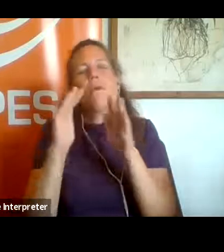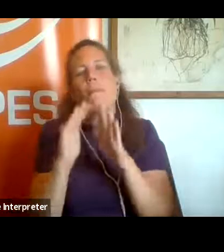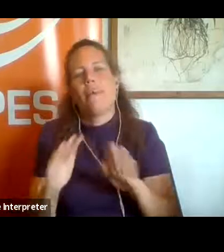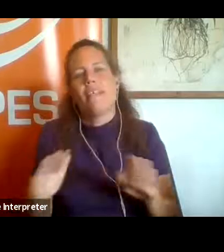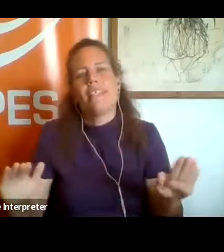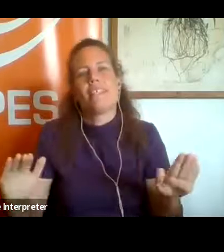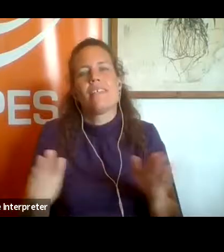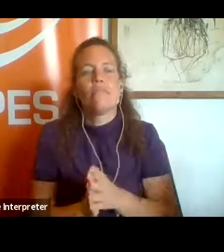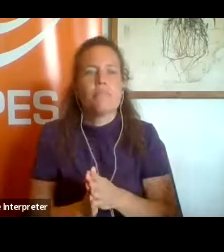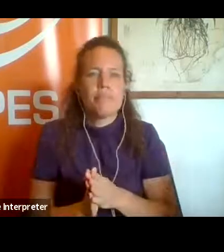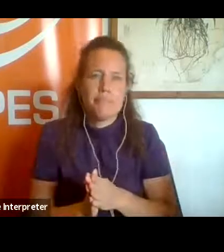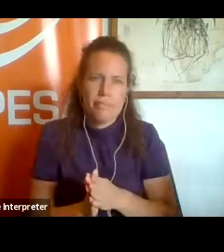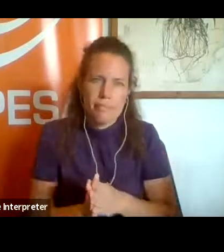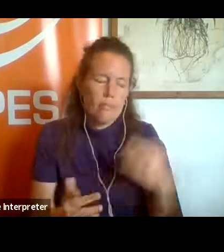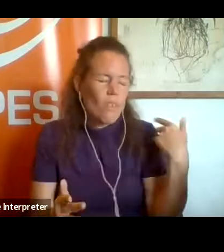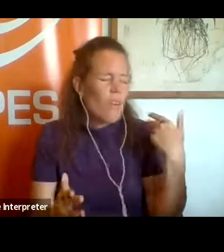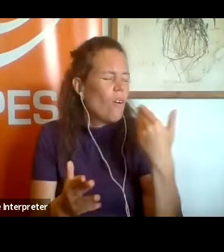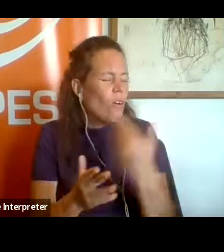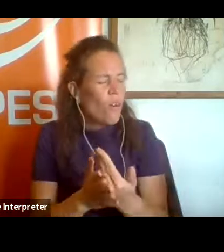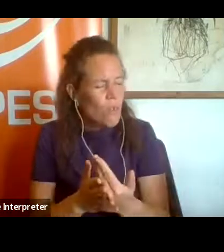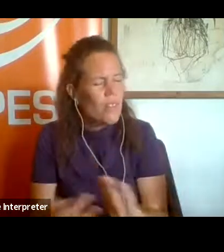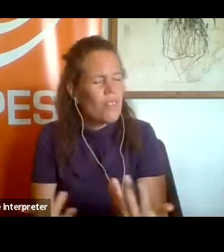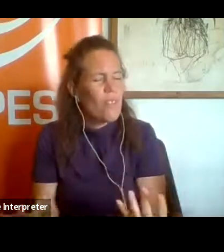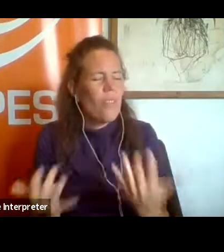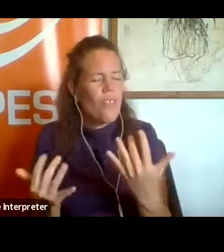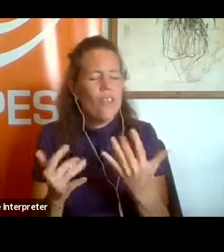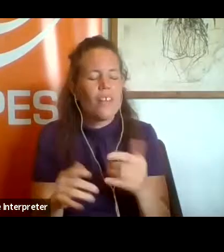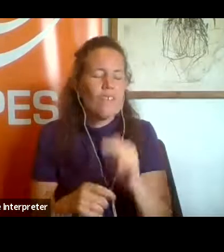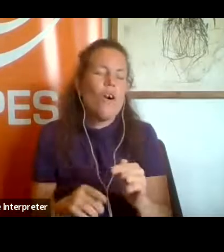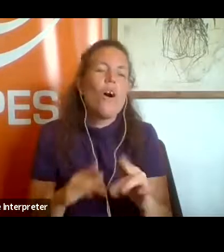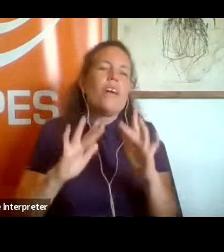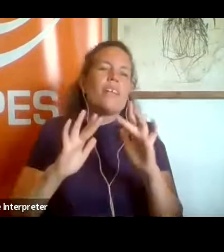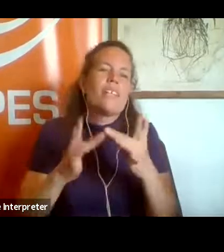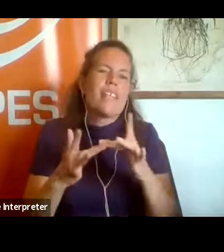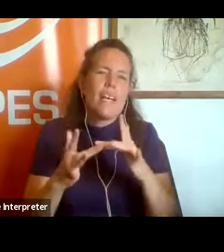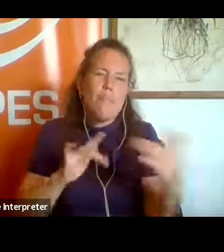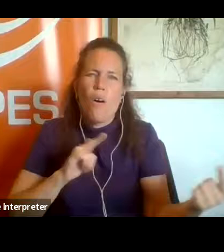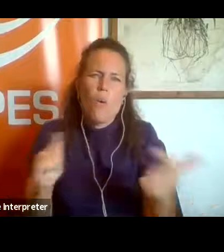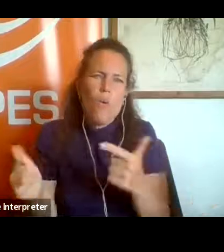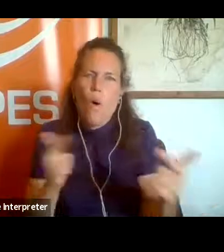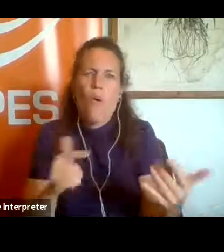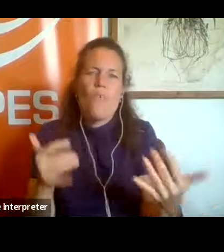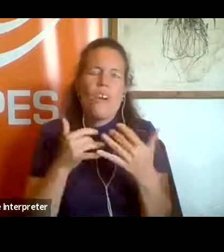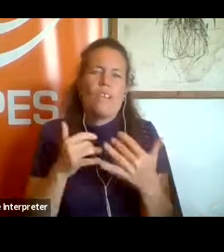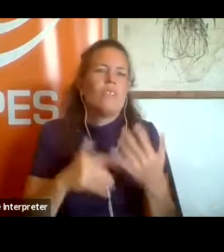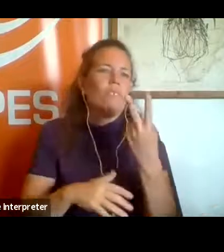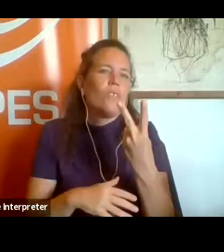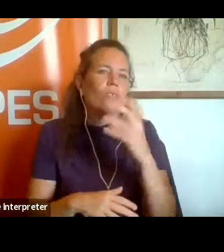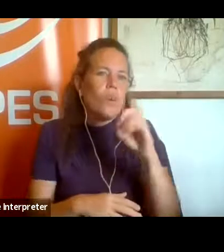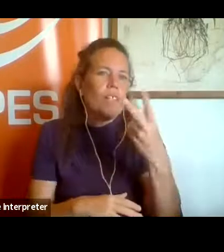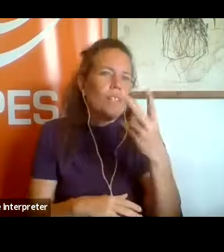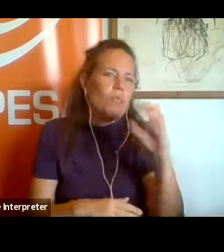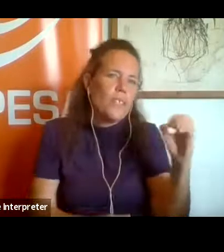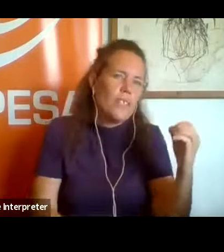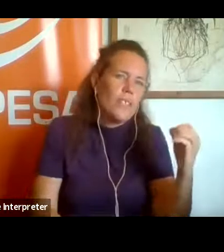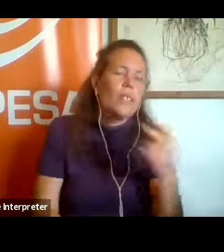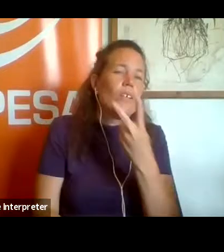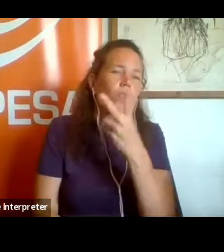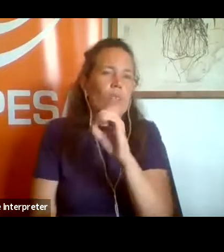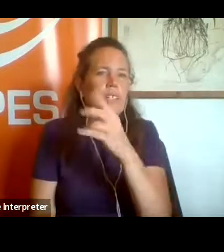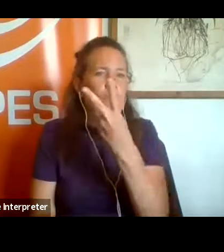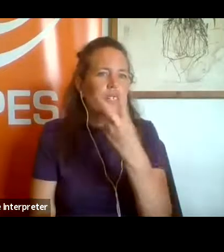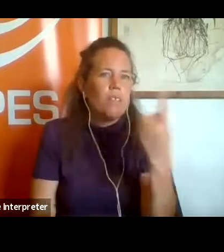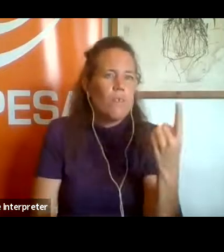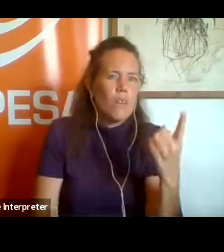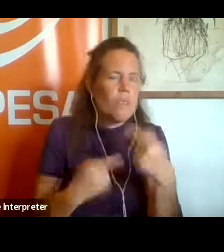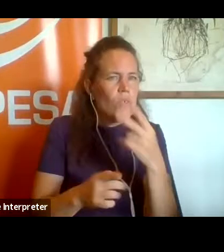threat of cyber warfare has always been present. Throughout 2020 and 2021, we saw significant increases in the